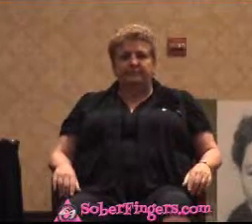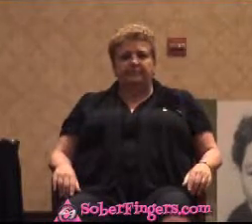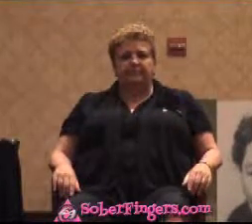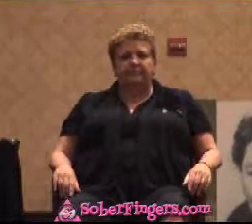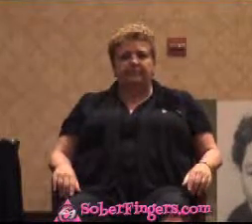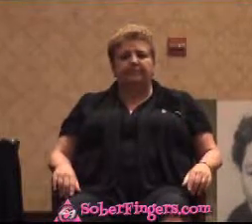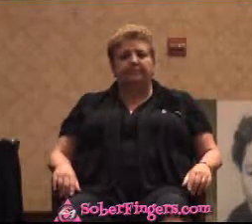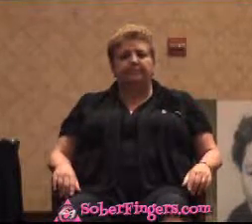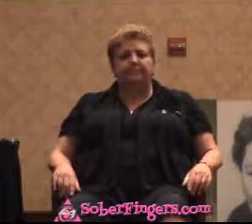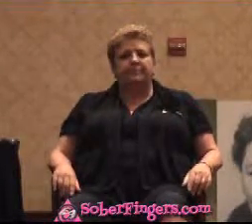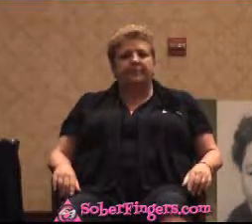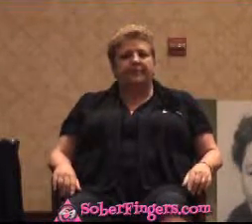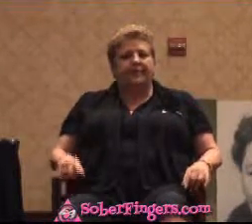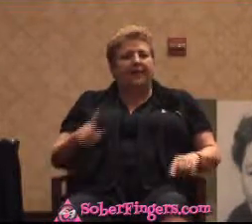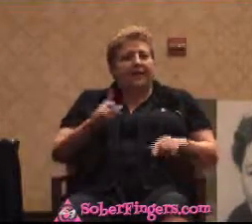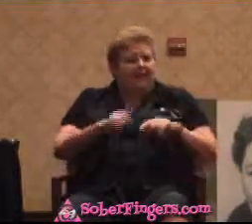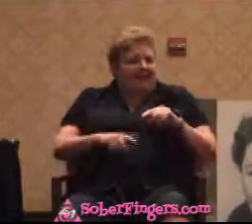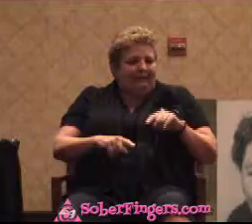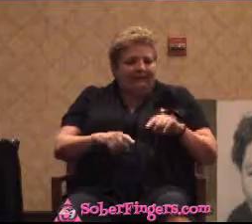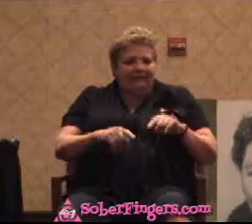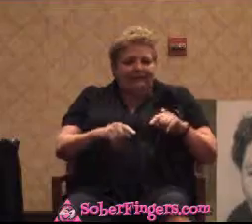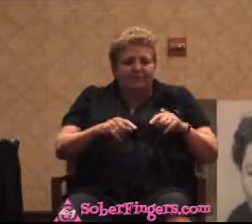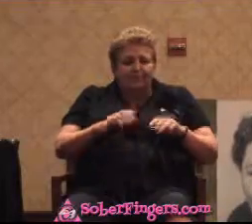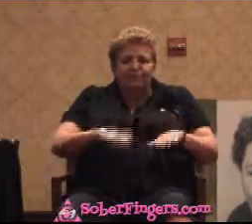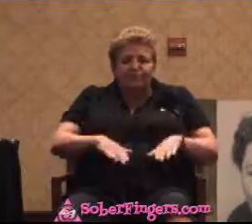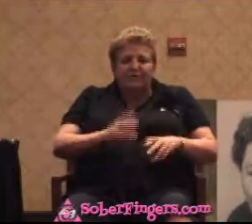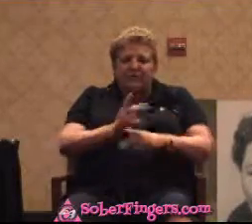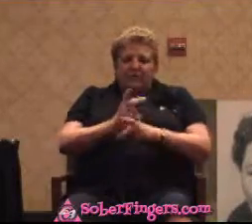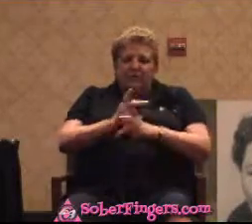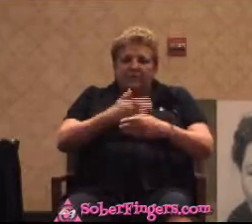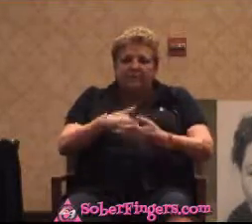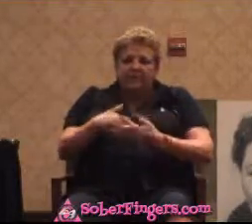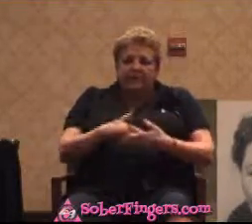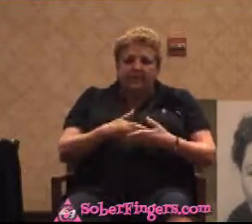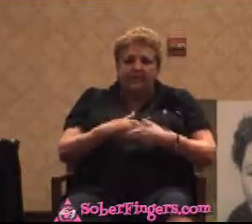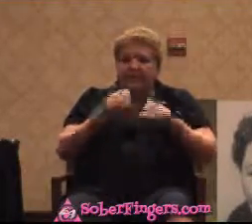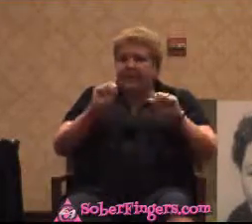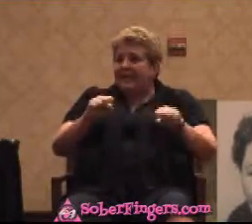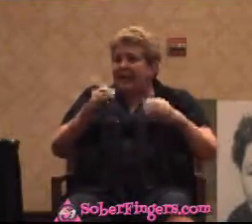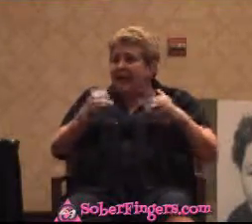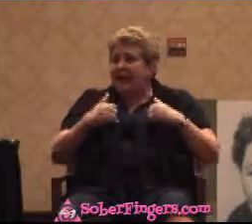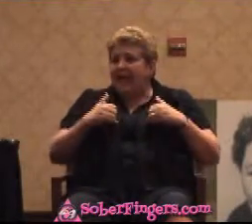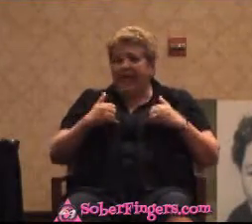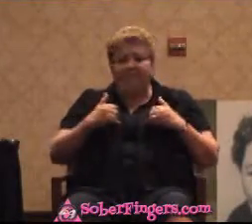I can't even raise a child. Can I get a Kleenex before I electrocute myself?